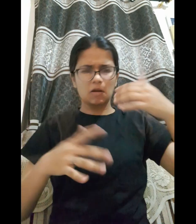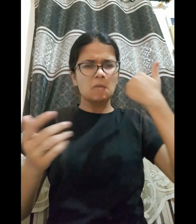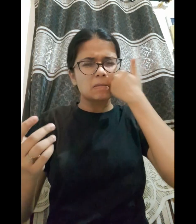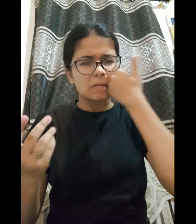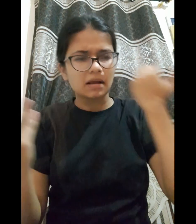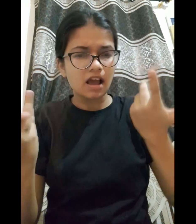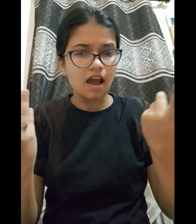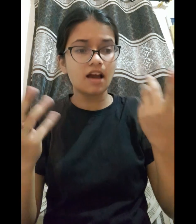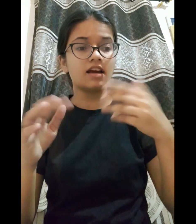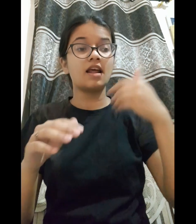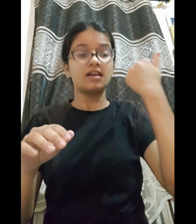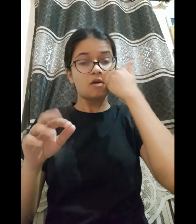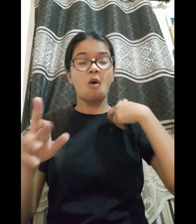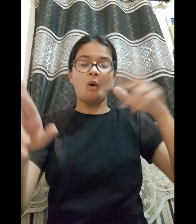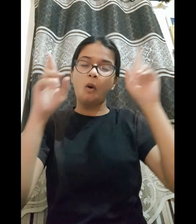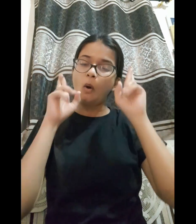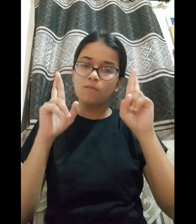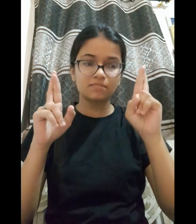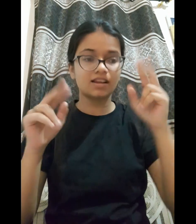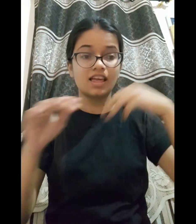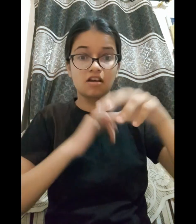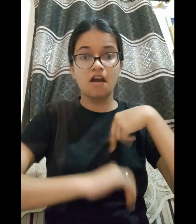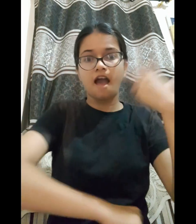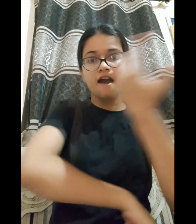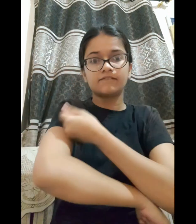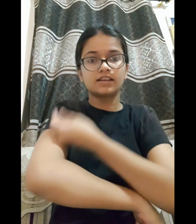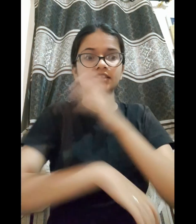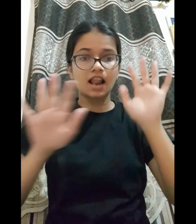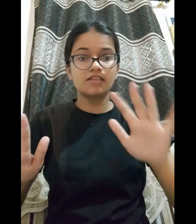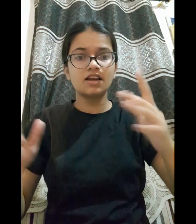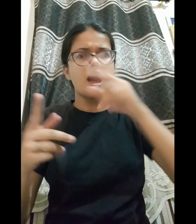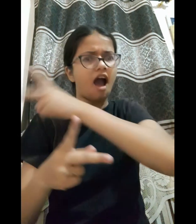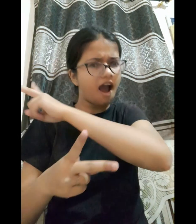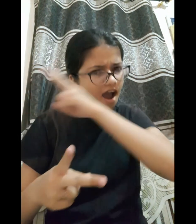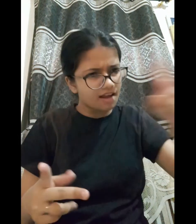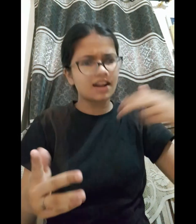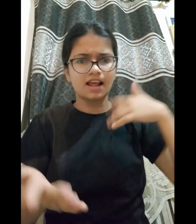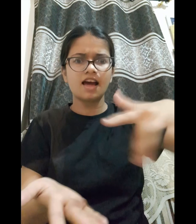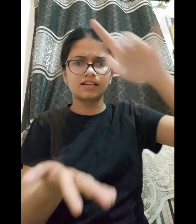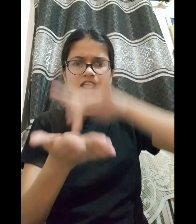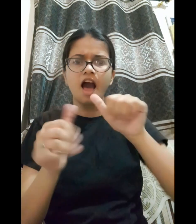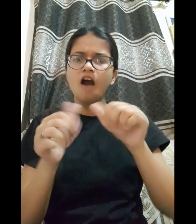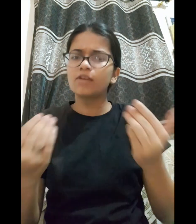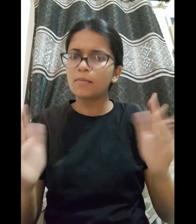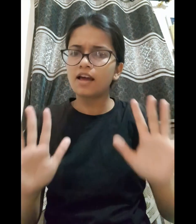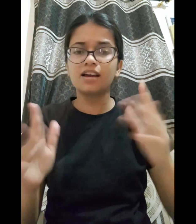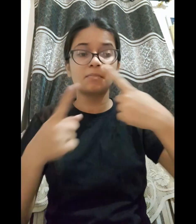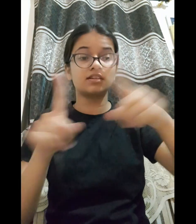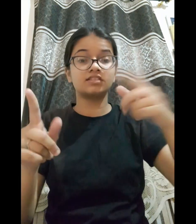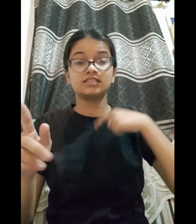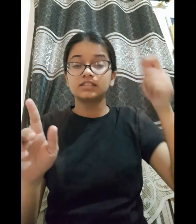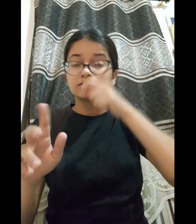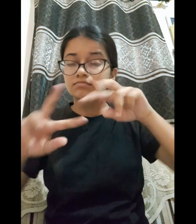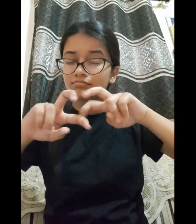That is where we have hope. We also have a vaccine now. Several types are available. But the current surge has